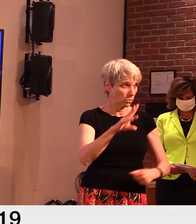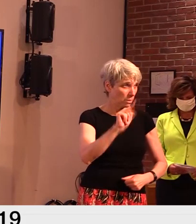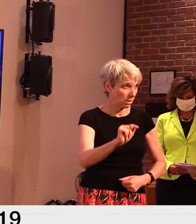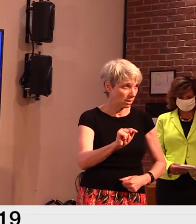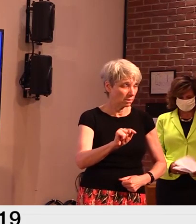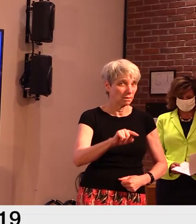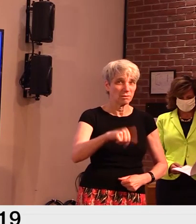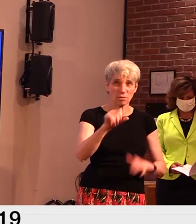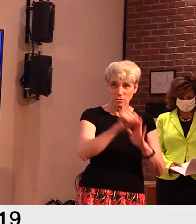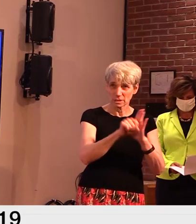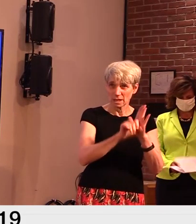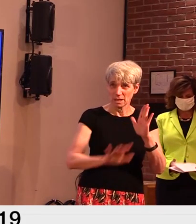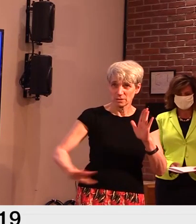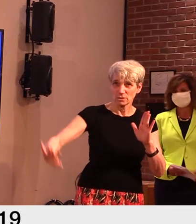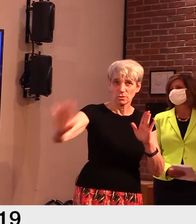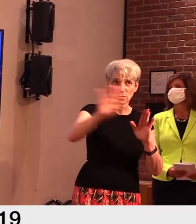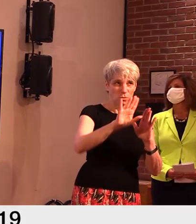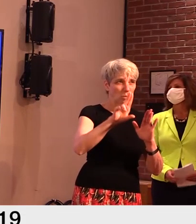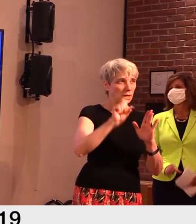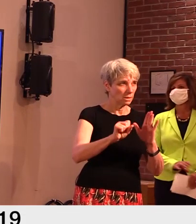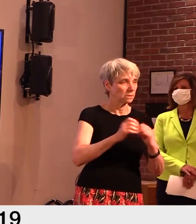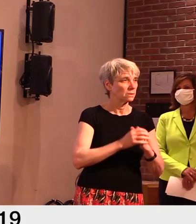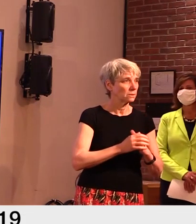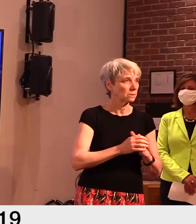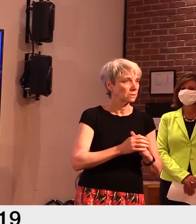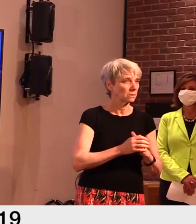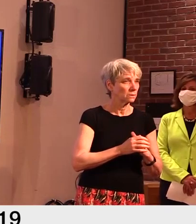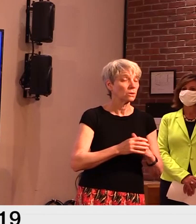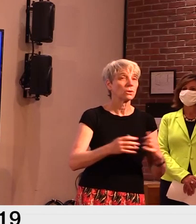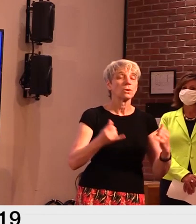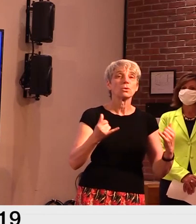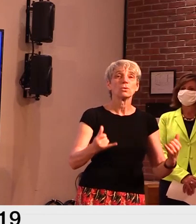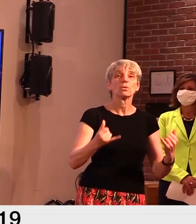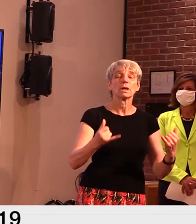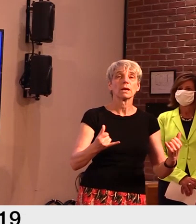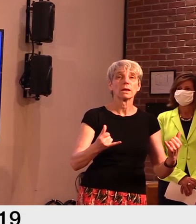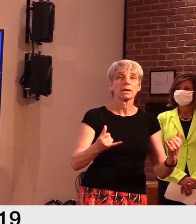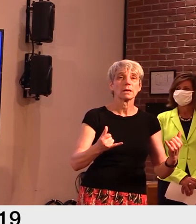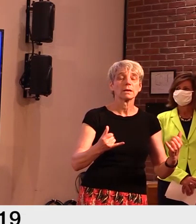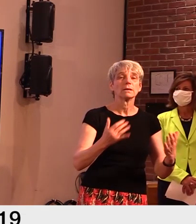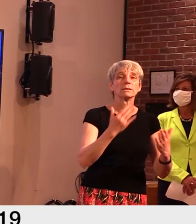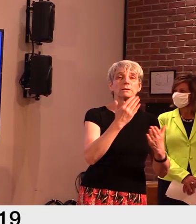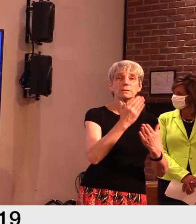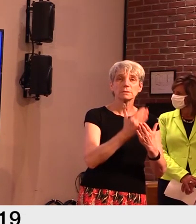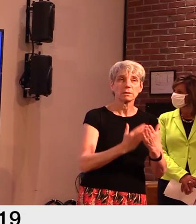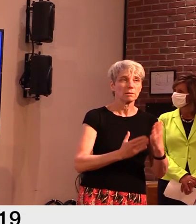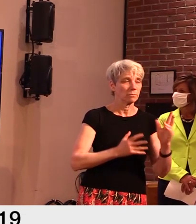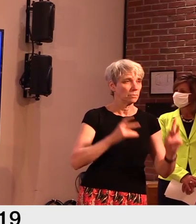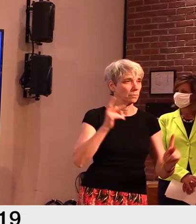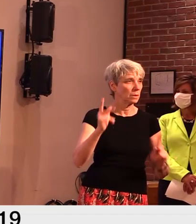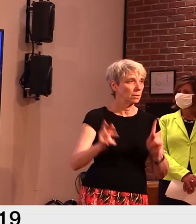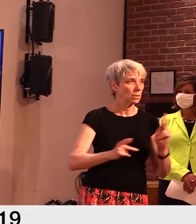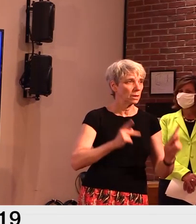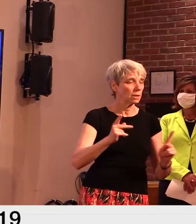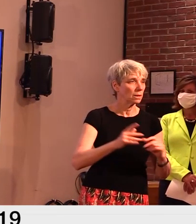sadness. One cannot ignore where we are as a country and